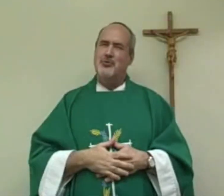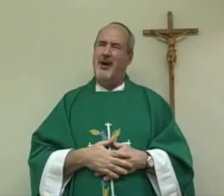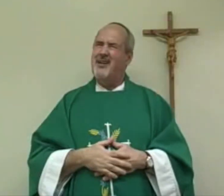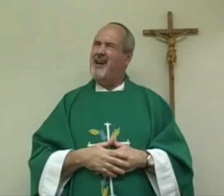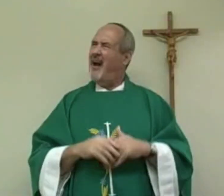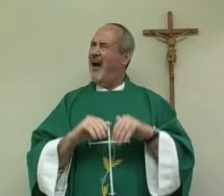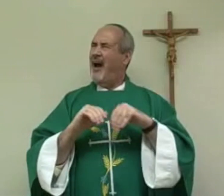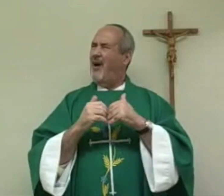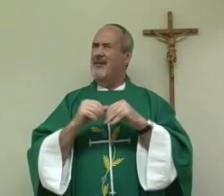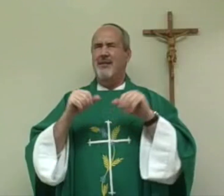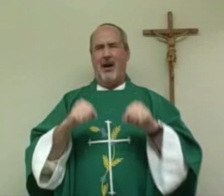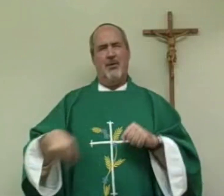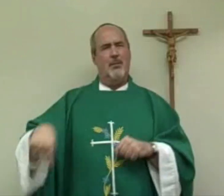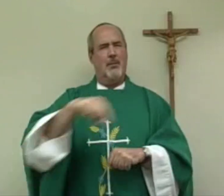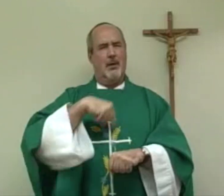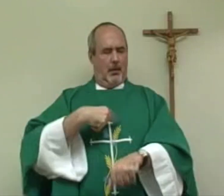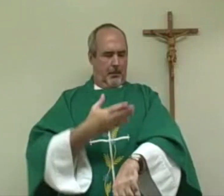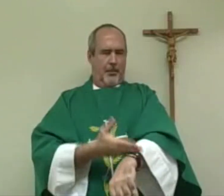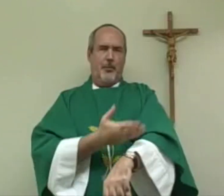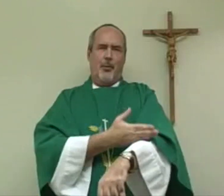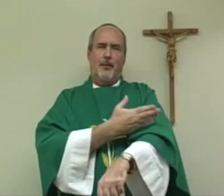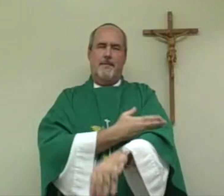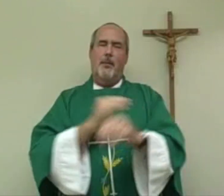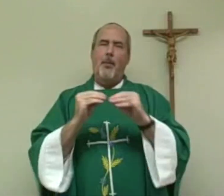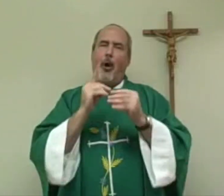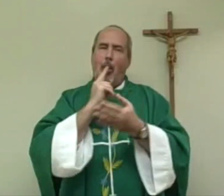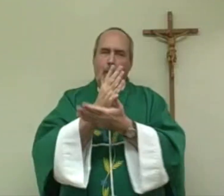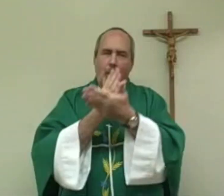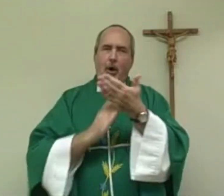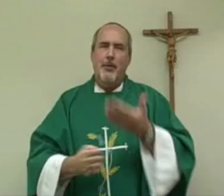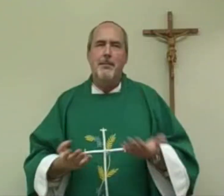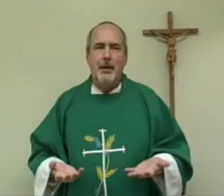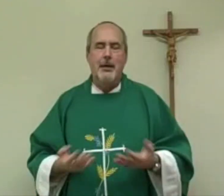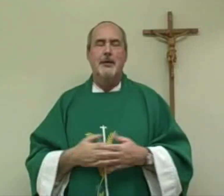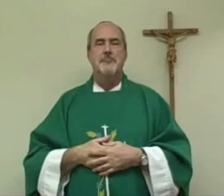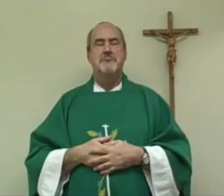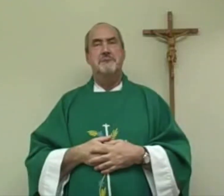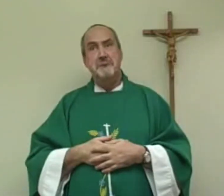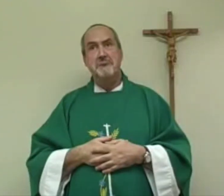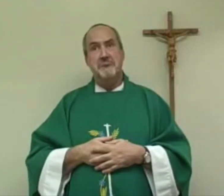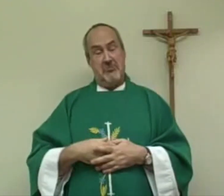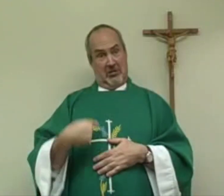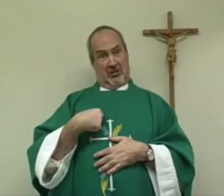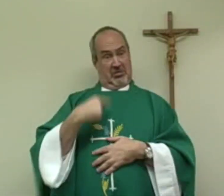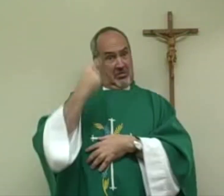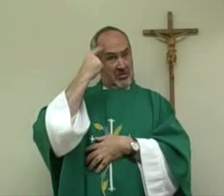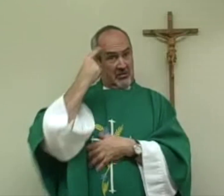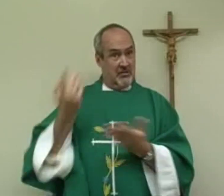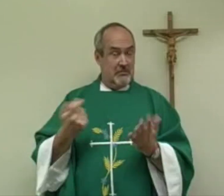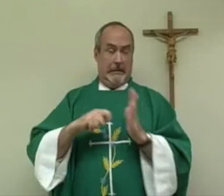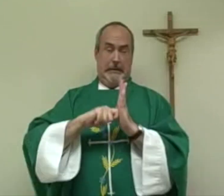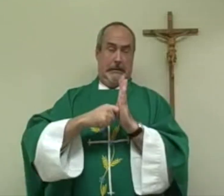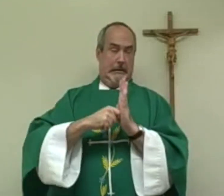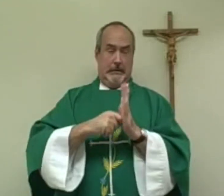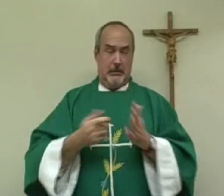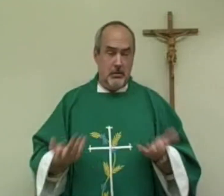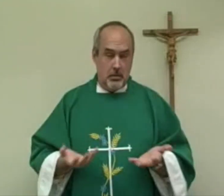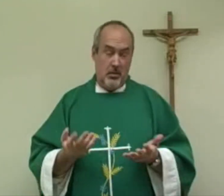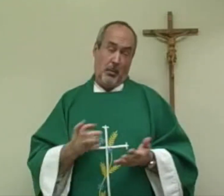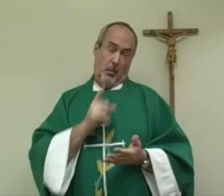humble. So let me ask you a question. How can we be more humble? Well, I think